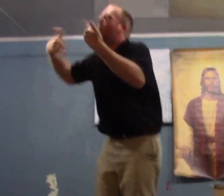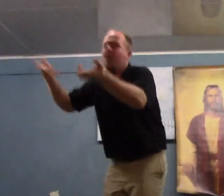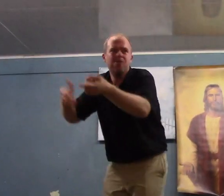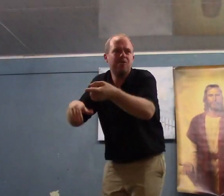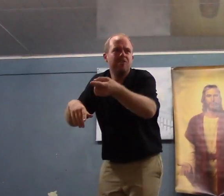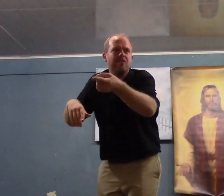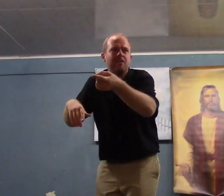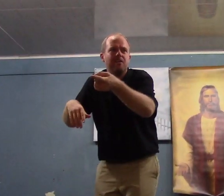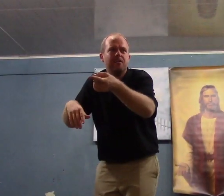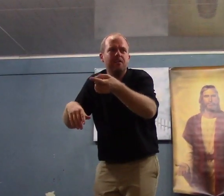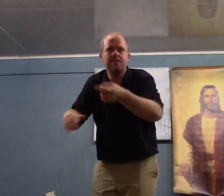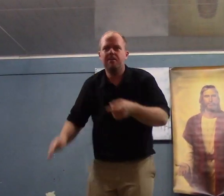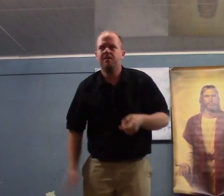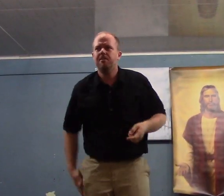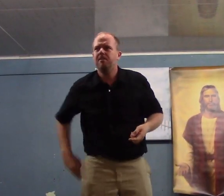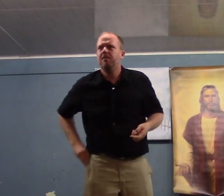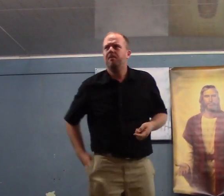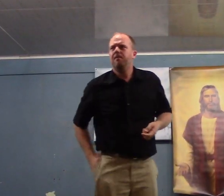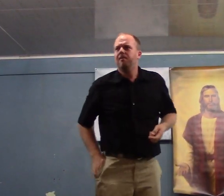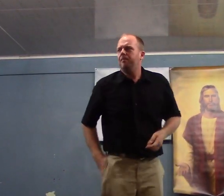How can you get to heaven?